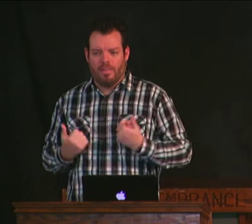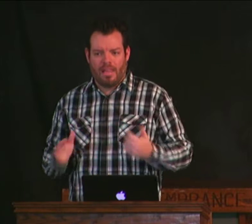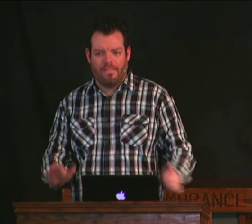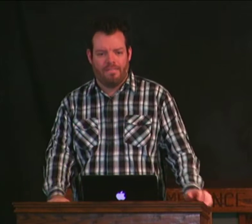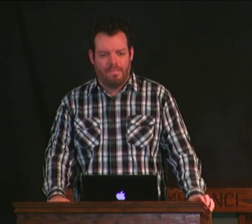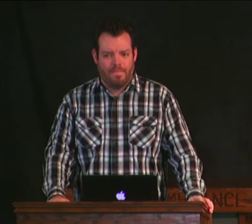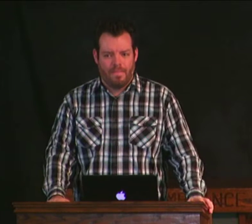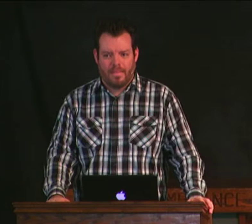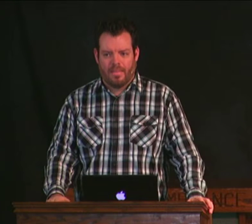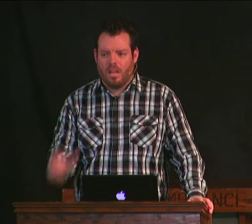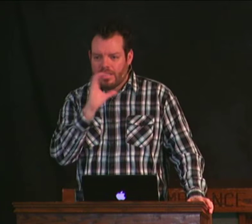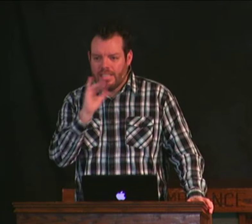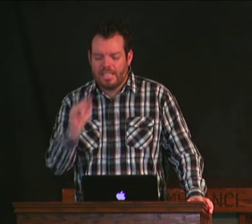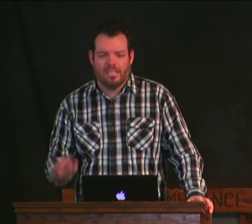life. I was seeking.